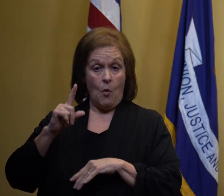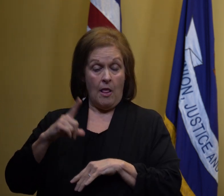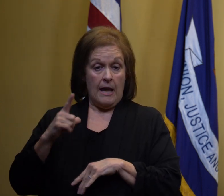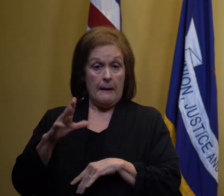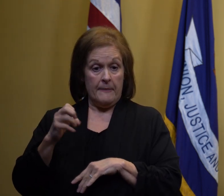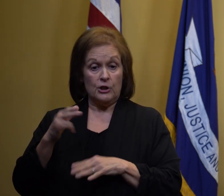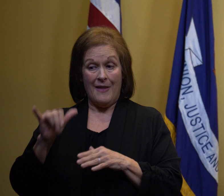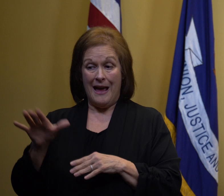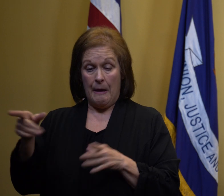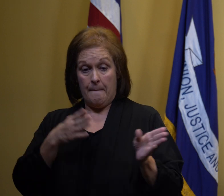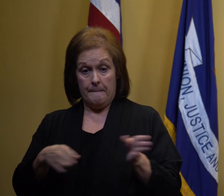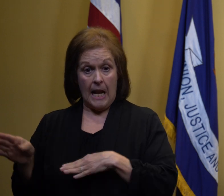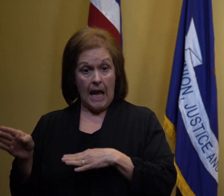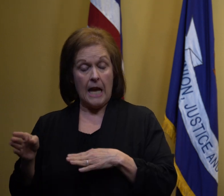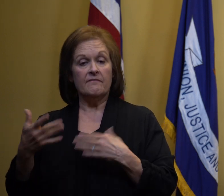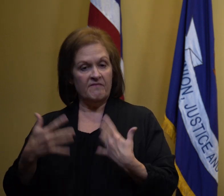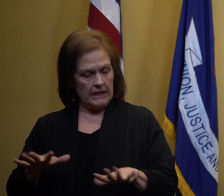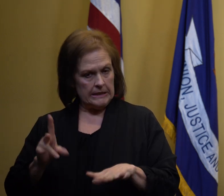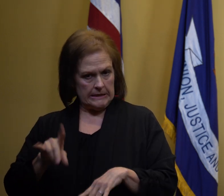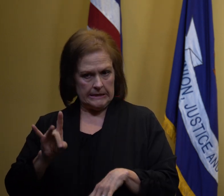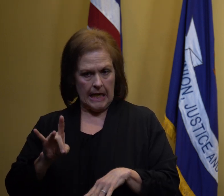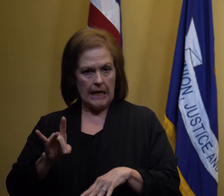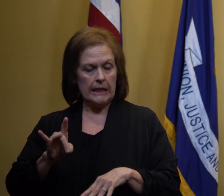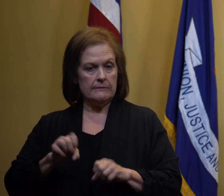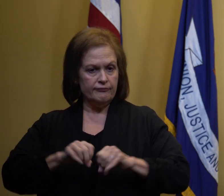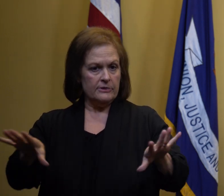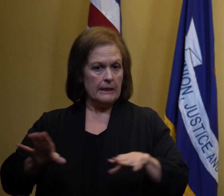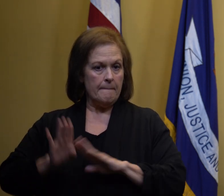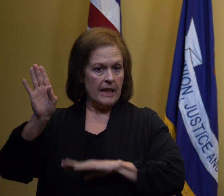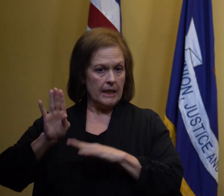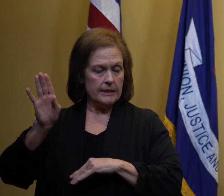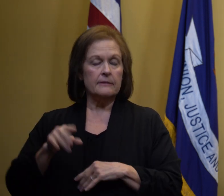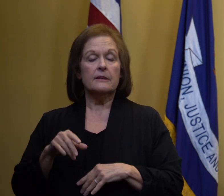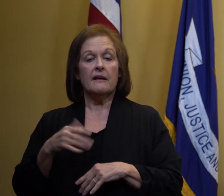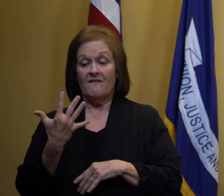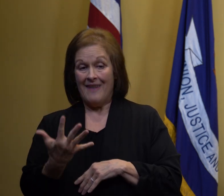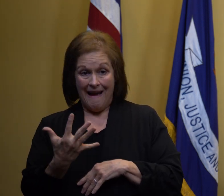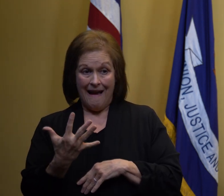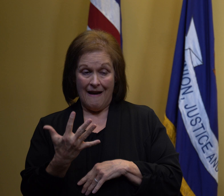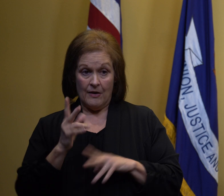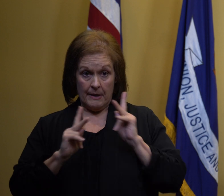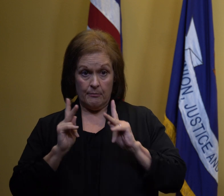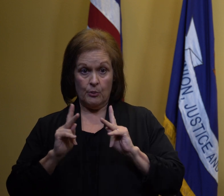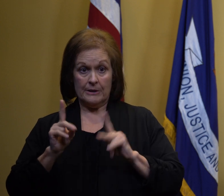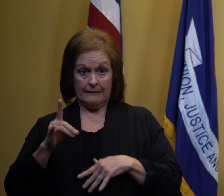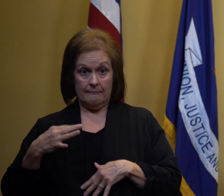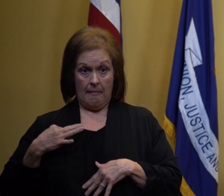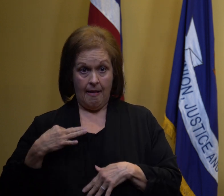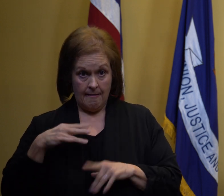redevelopment master plan, was out for public bid. In response, we had 5 proposals submitted to the city. The project